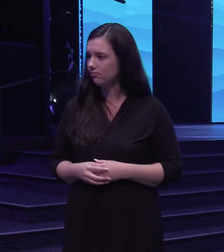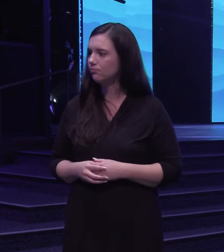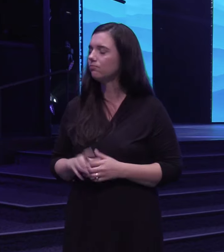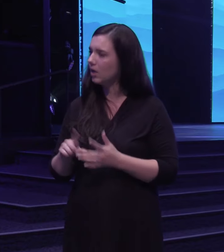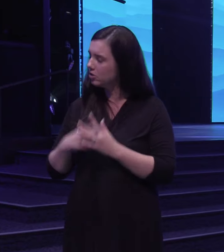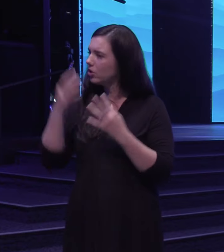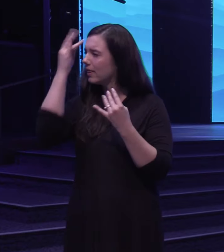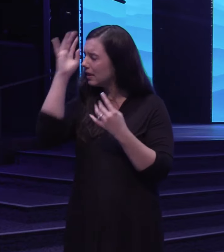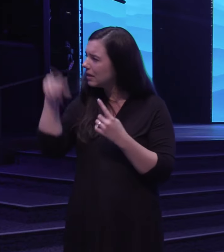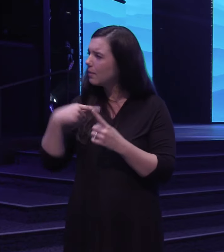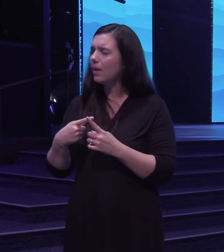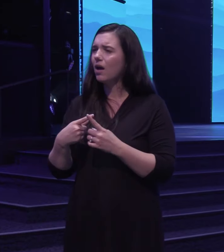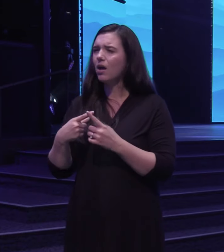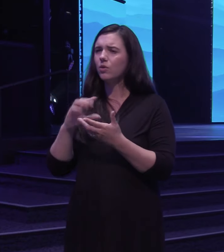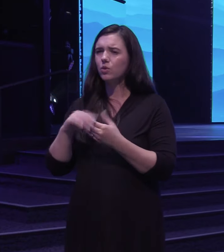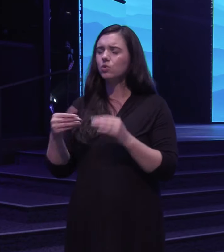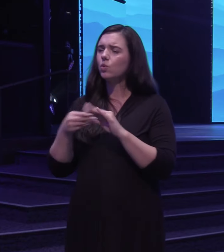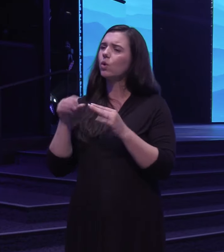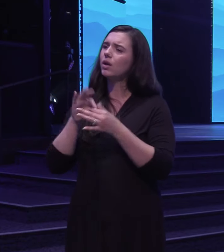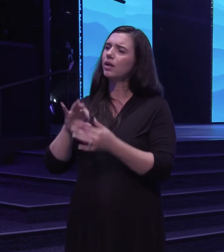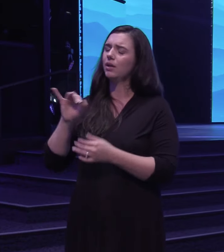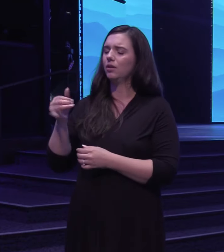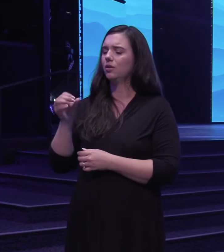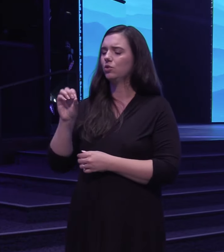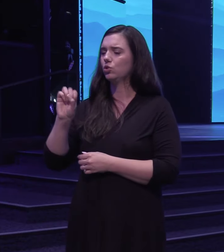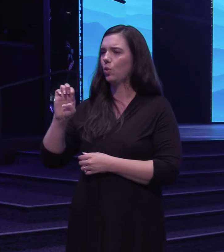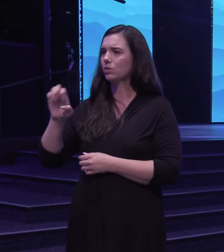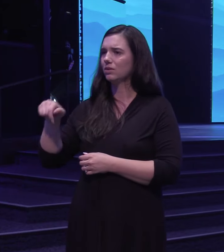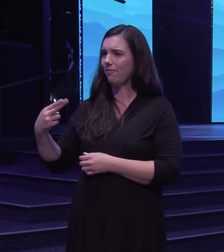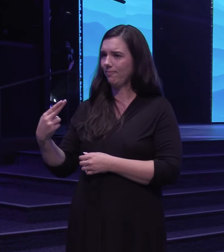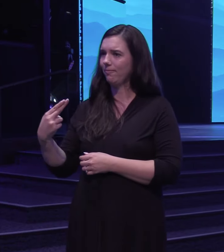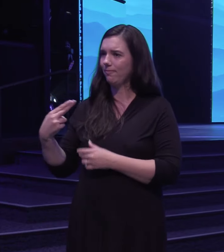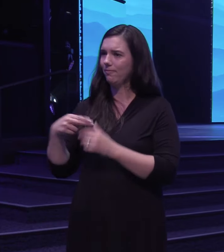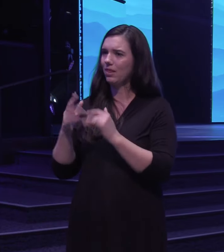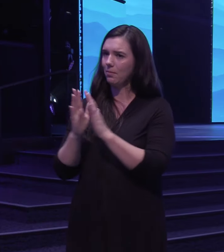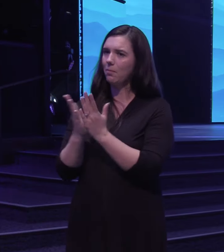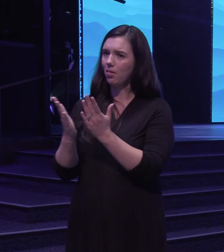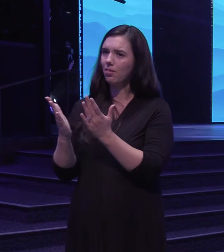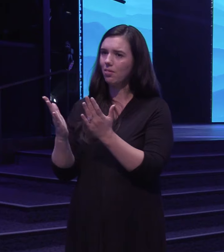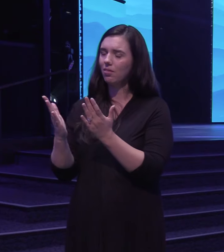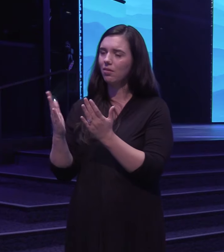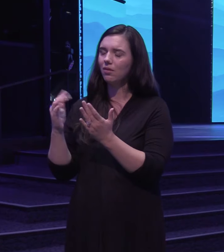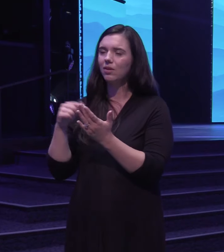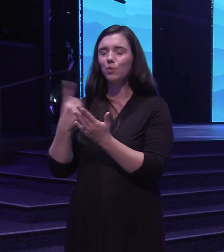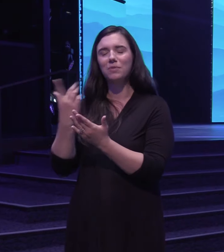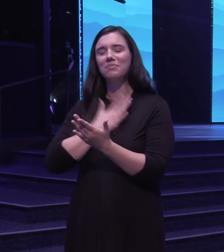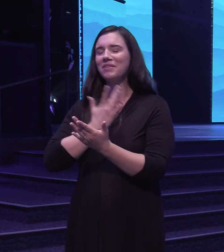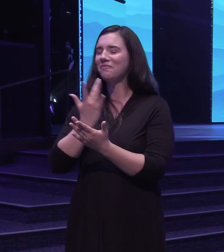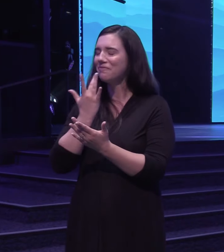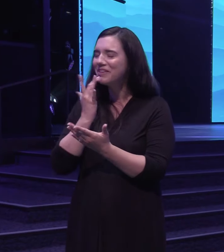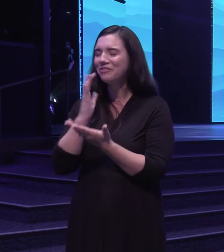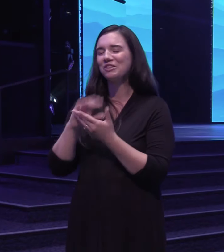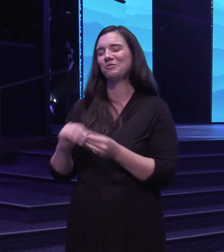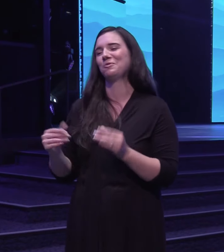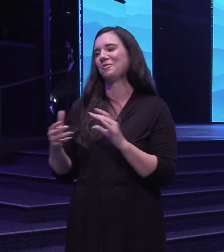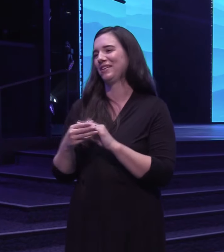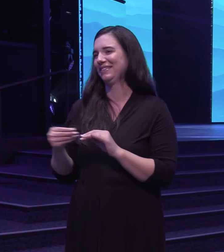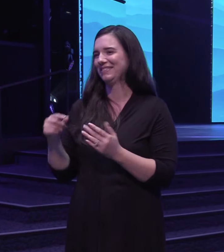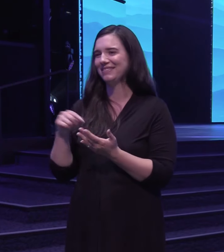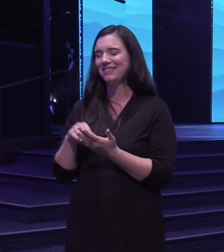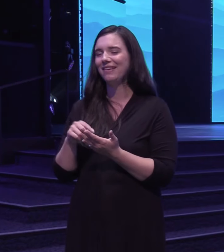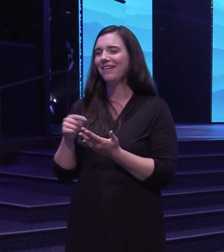about the story of Joseph in the Bible, which is one of my very favorite stories.